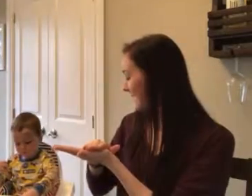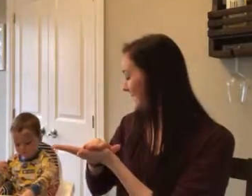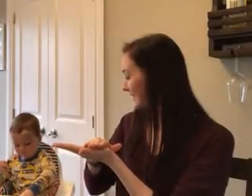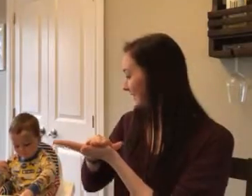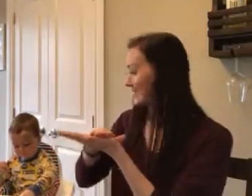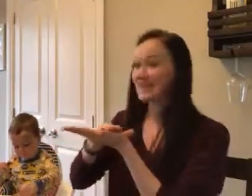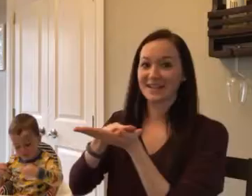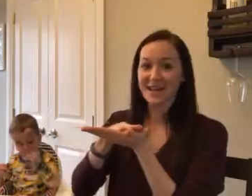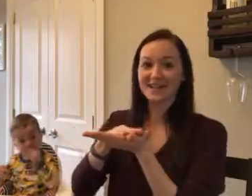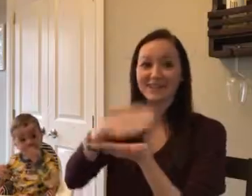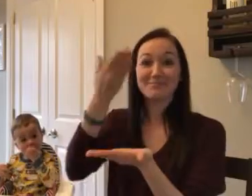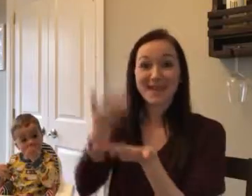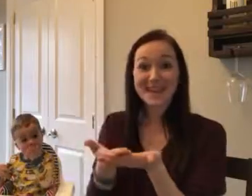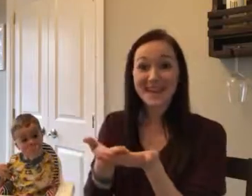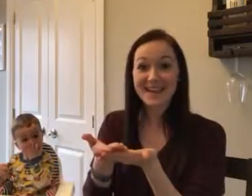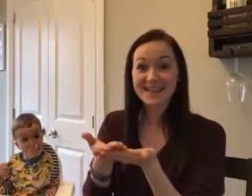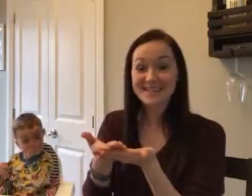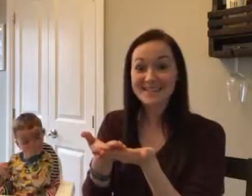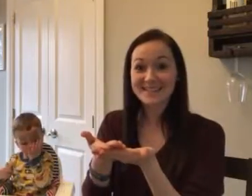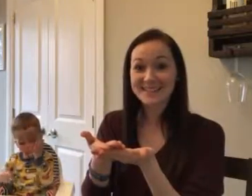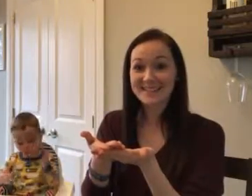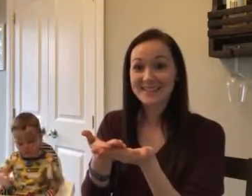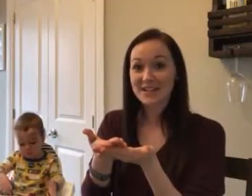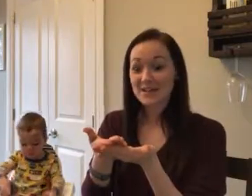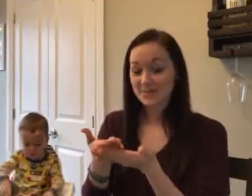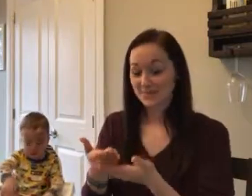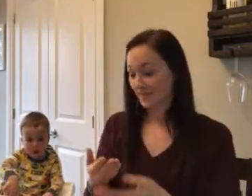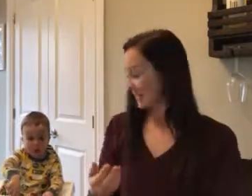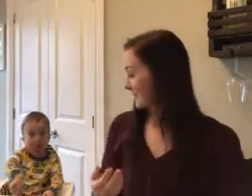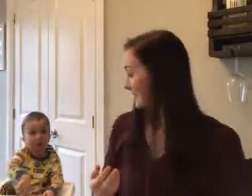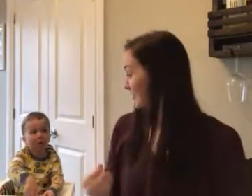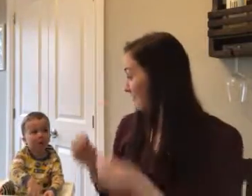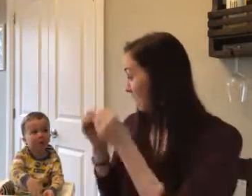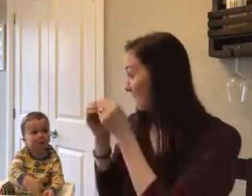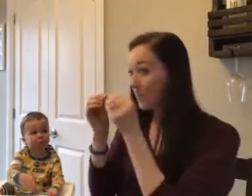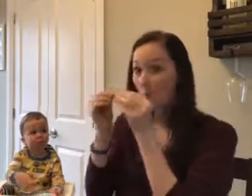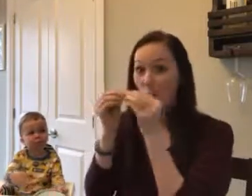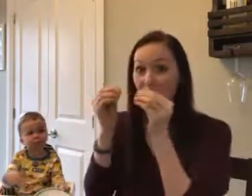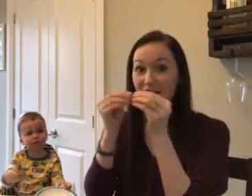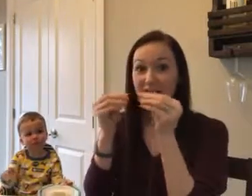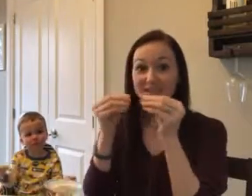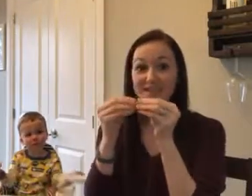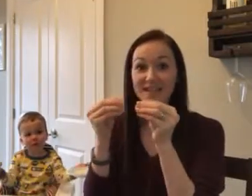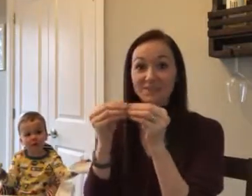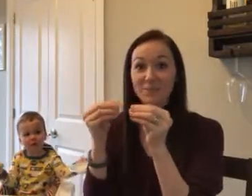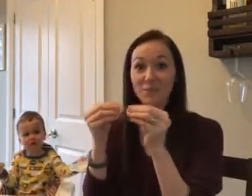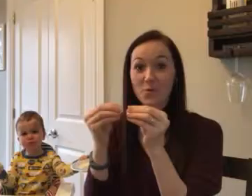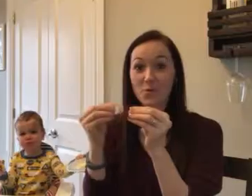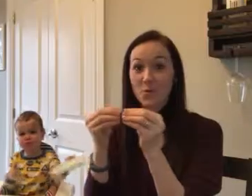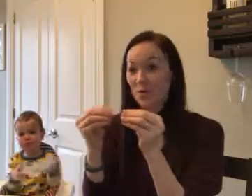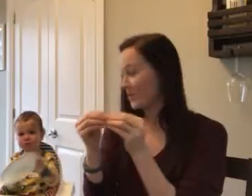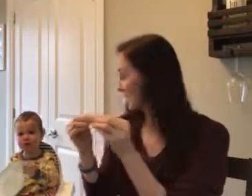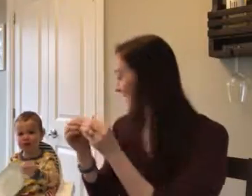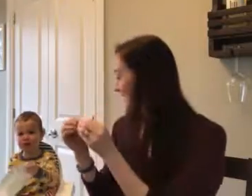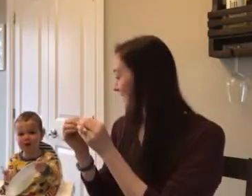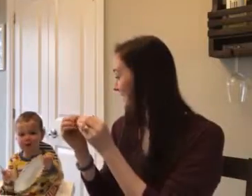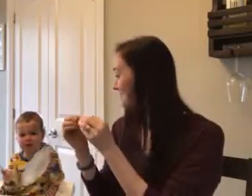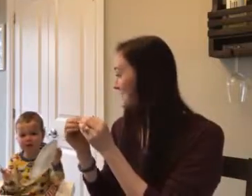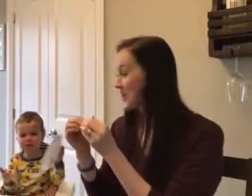pancakes? Yeah, pancakes. Do you want more? Sign for more.